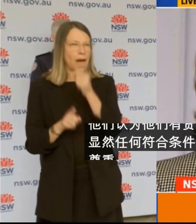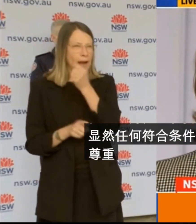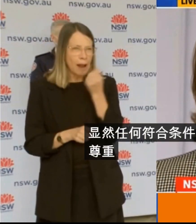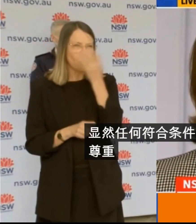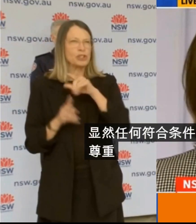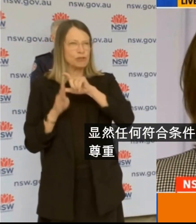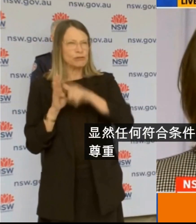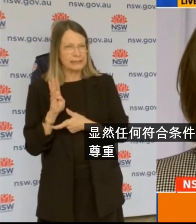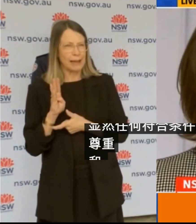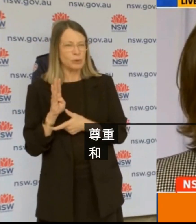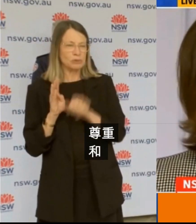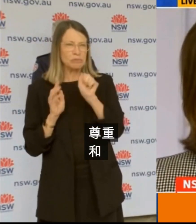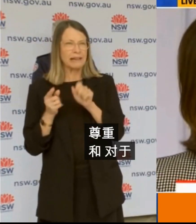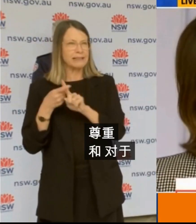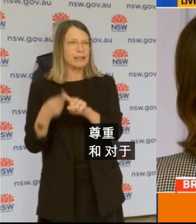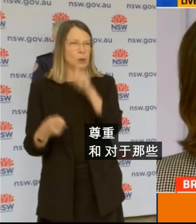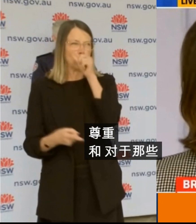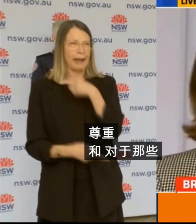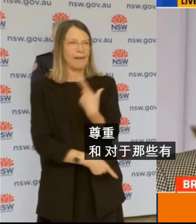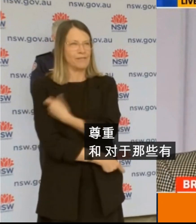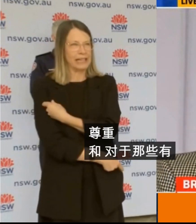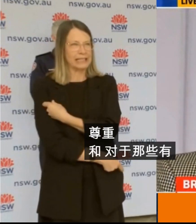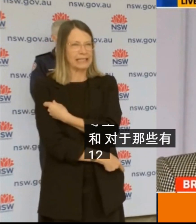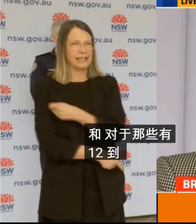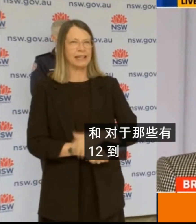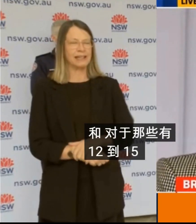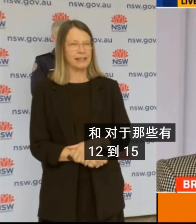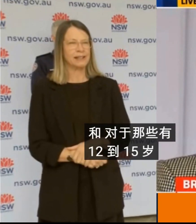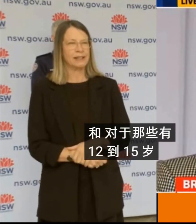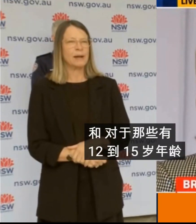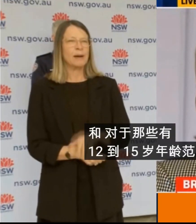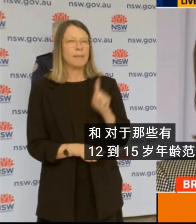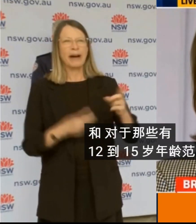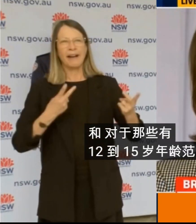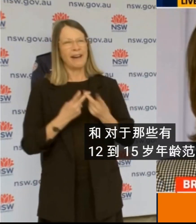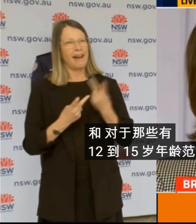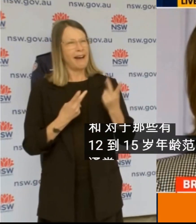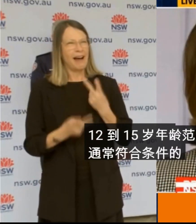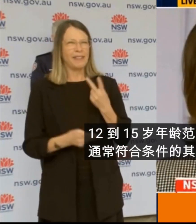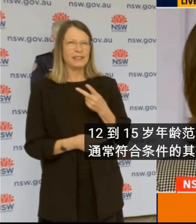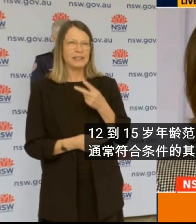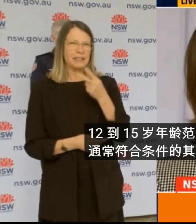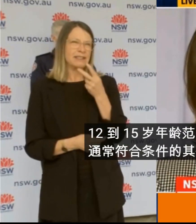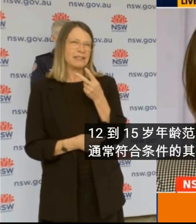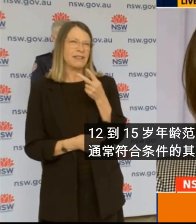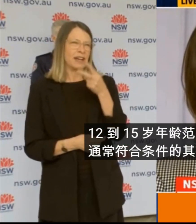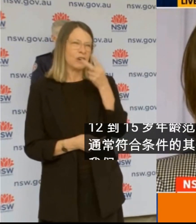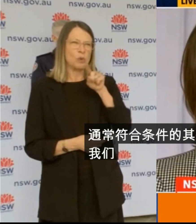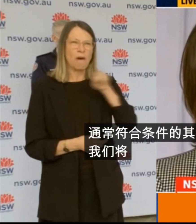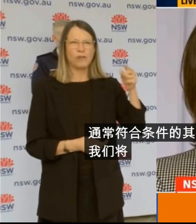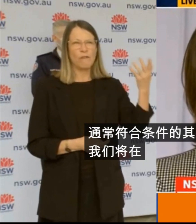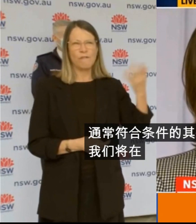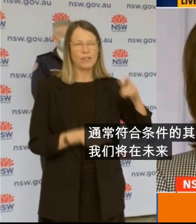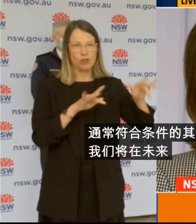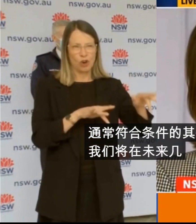bookings will be honoured. And for others who have children in the 12 to 15-year-old age range that are generally eligible,